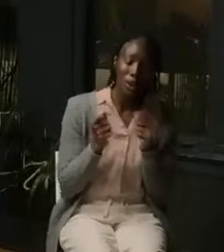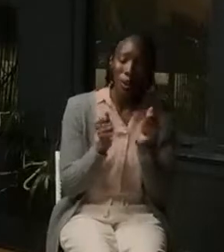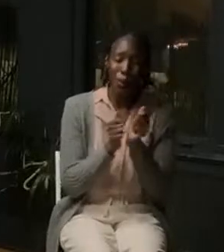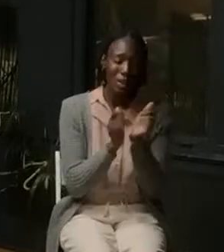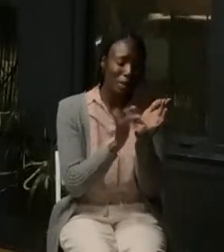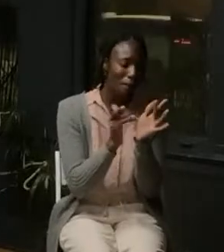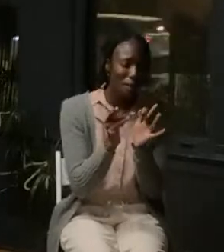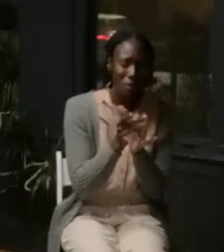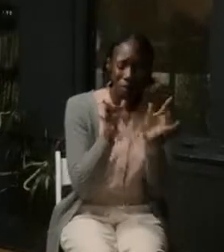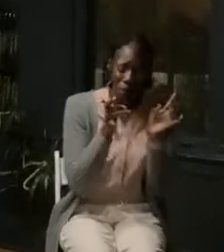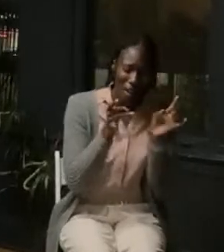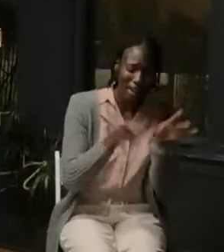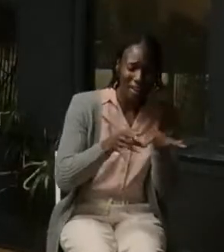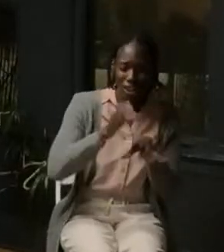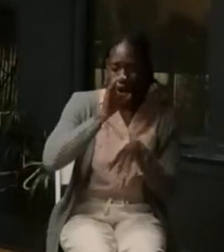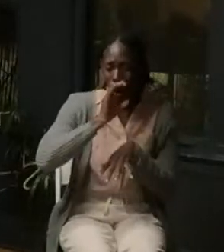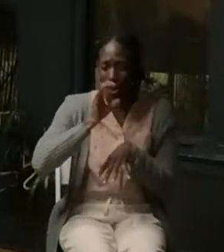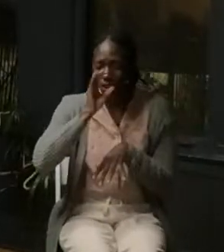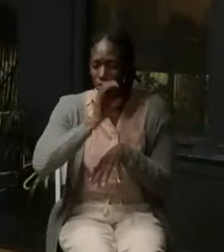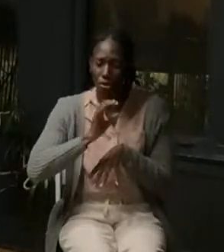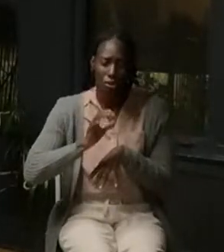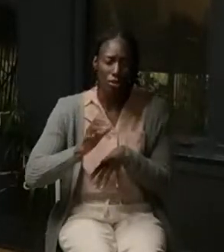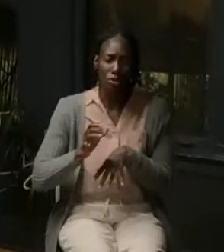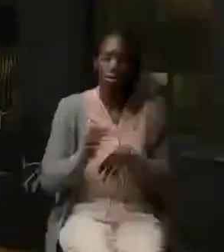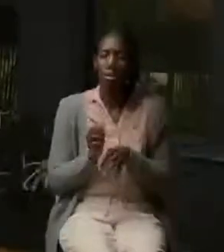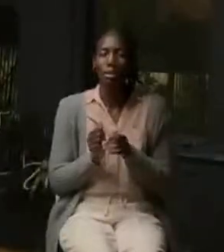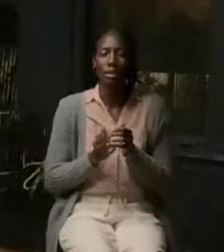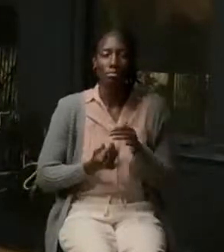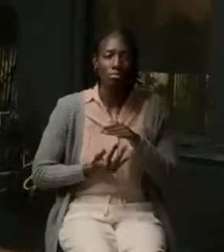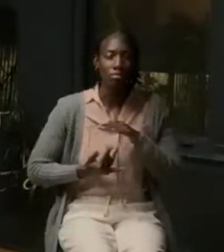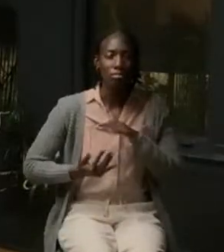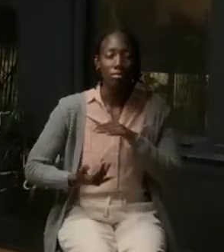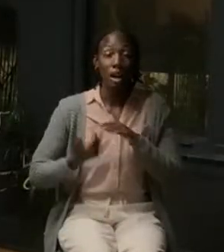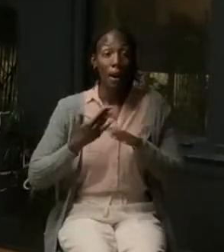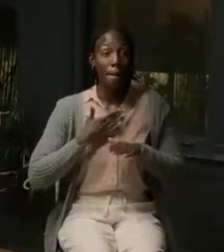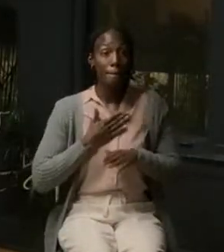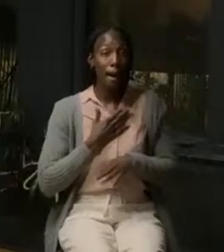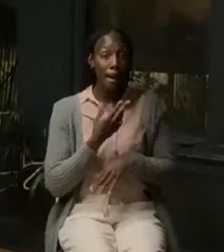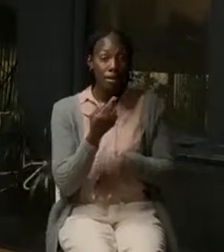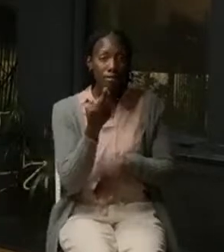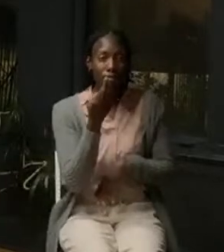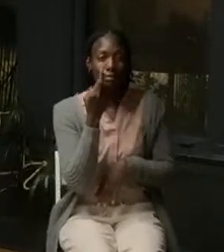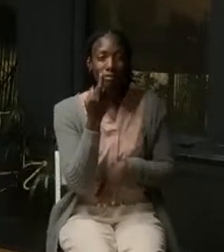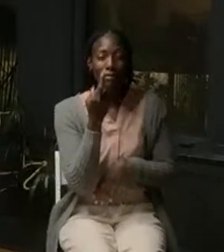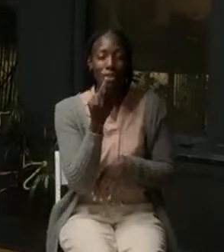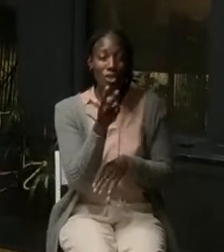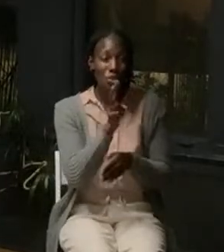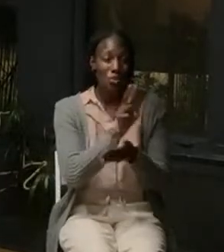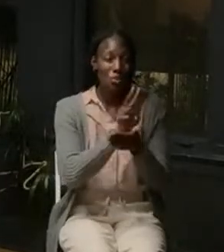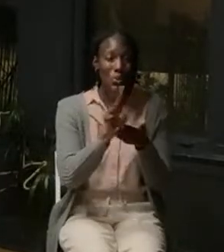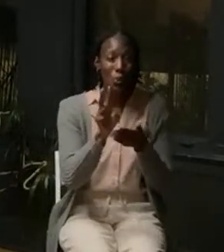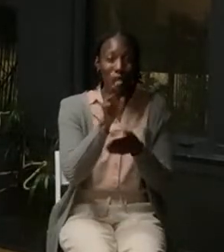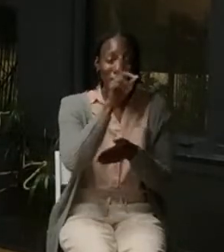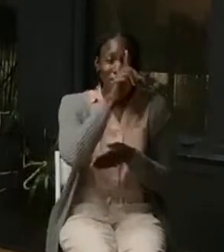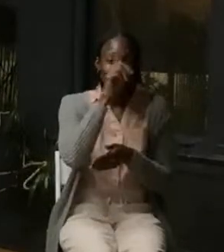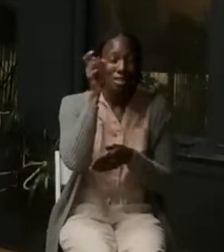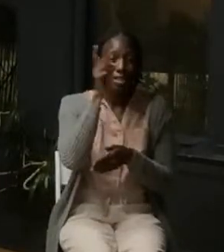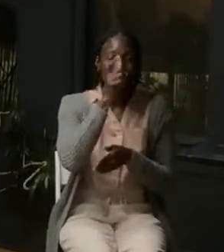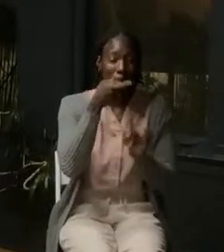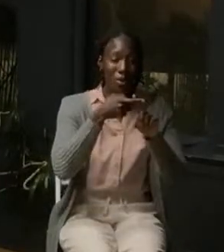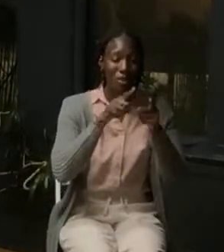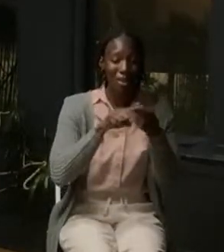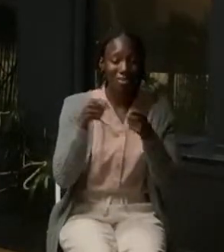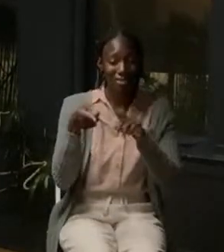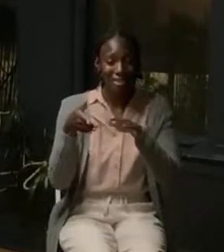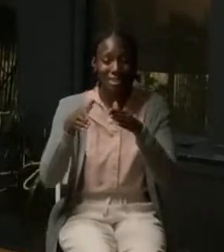cartoon bile. My best 2-week summer friend, who would die without a church service because he